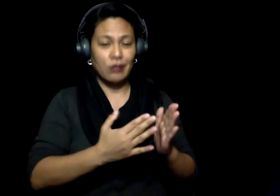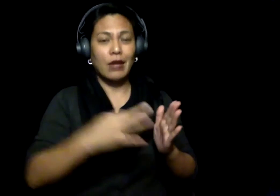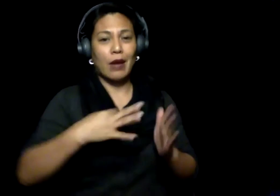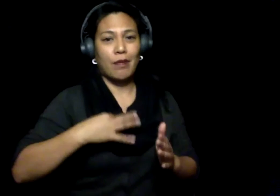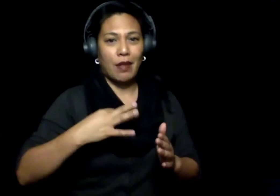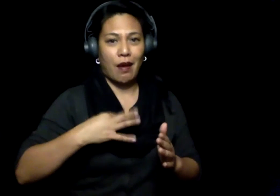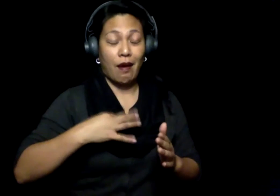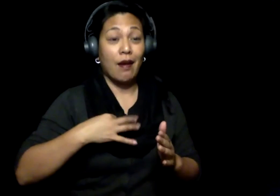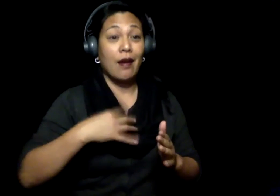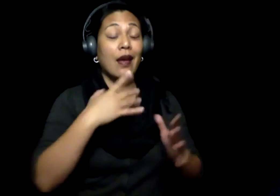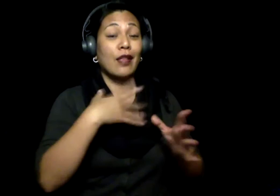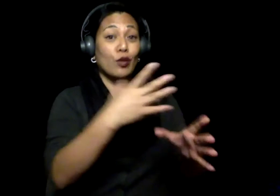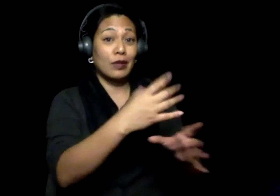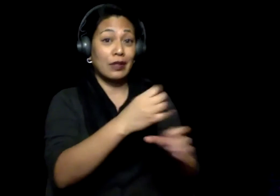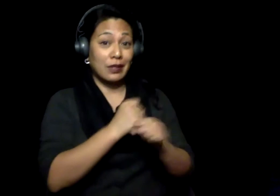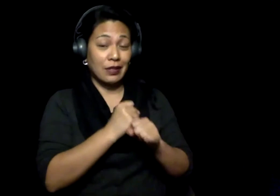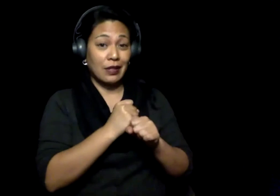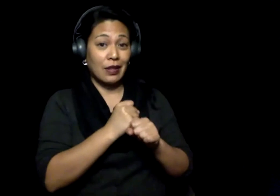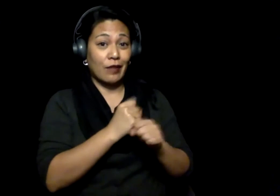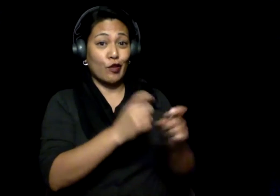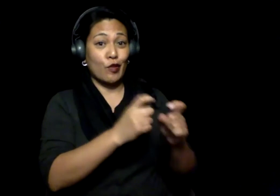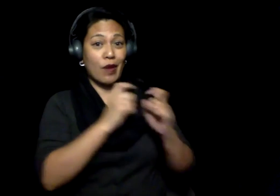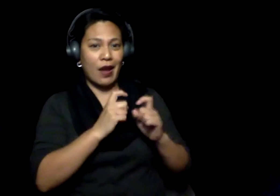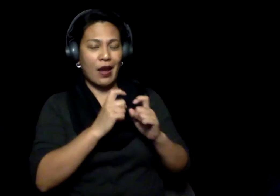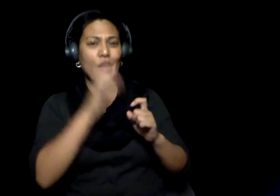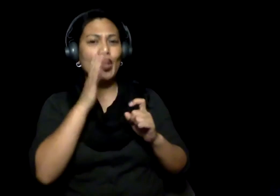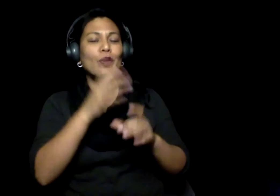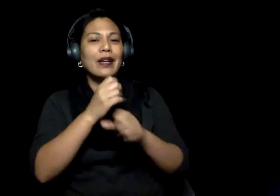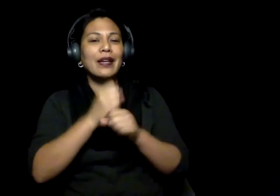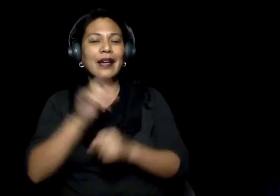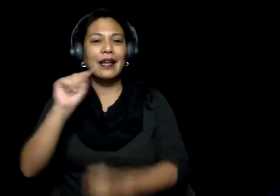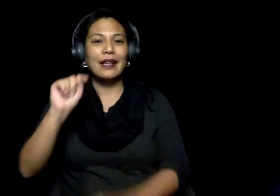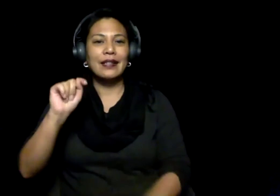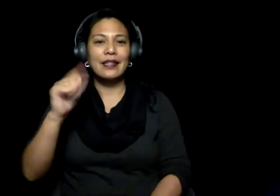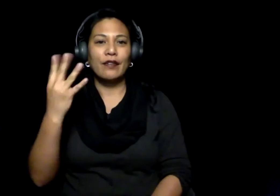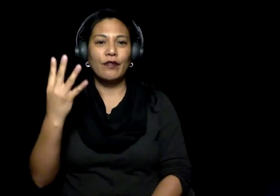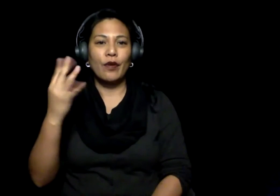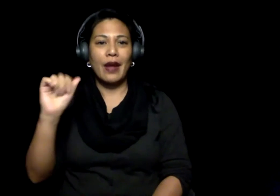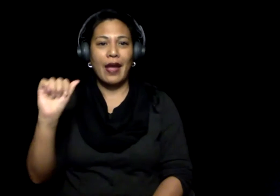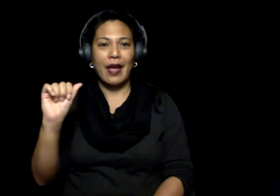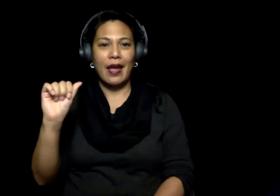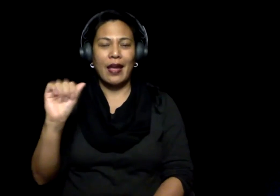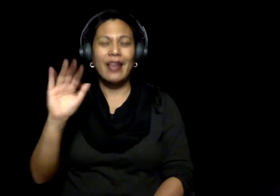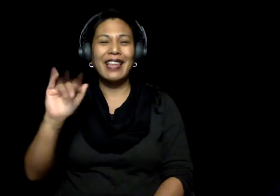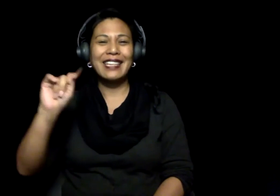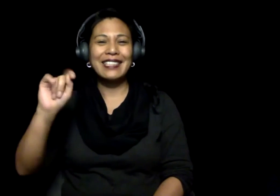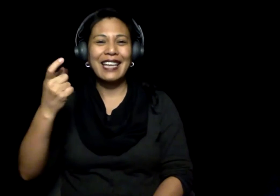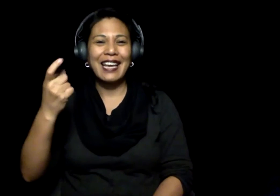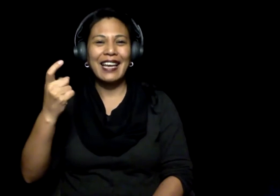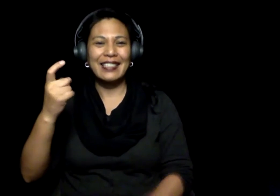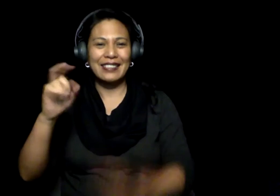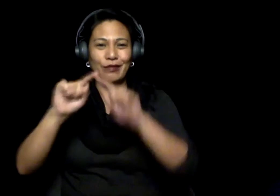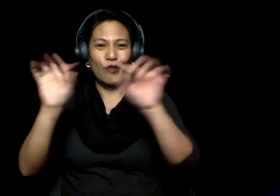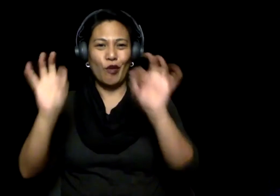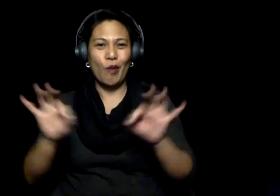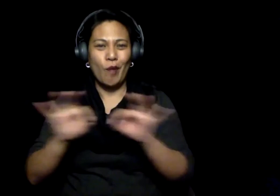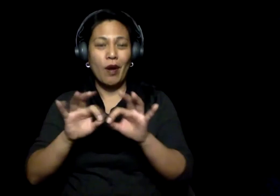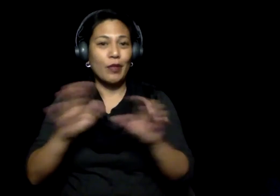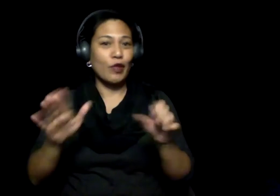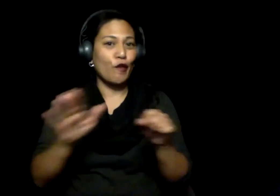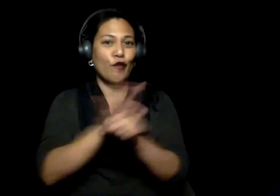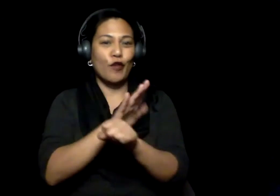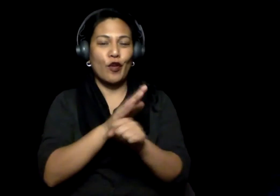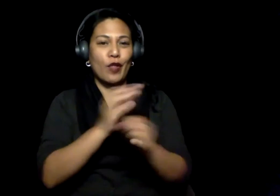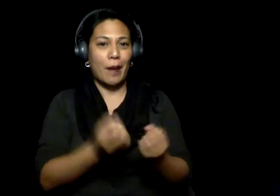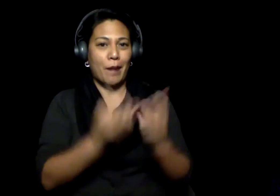grant, you will receive a T4A in the full amount of that in the grant amount. So that's